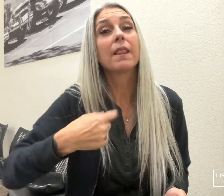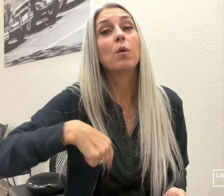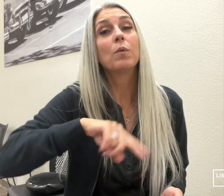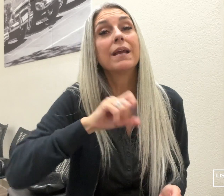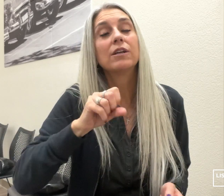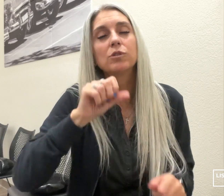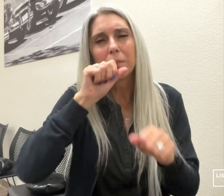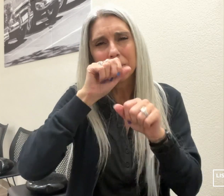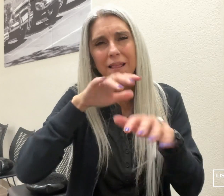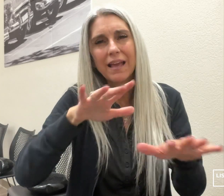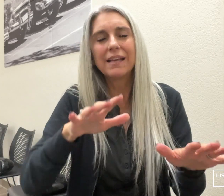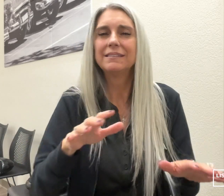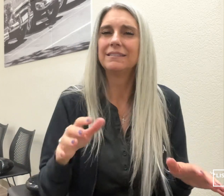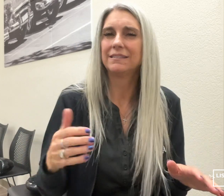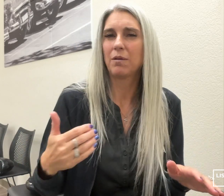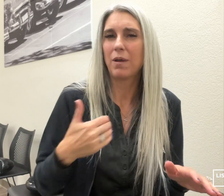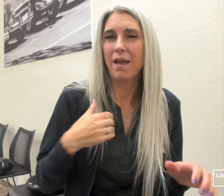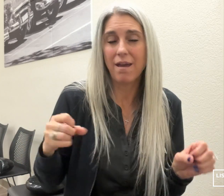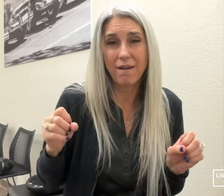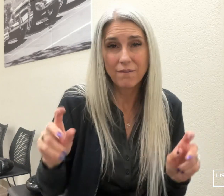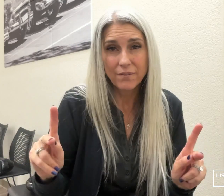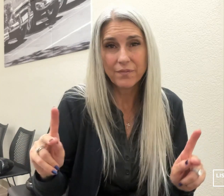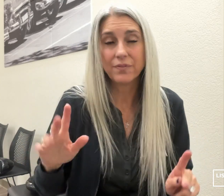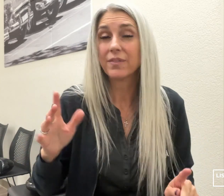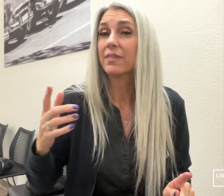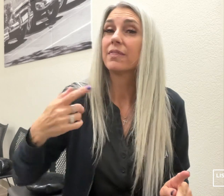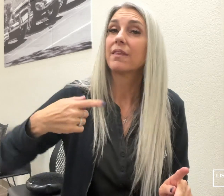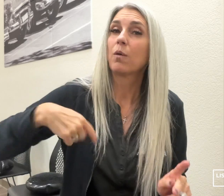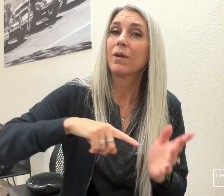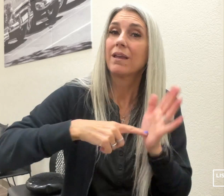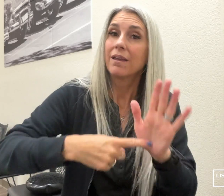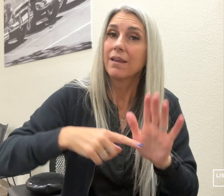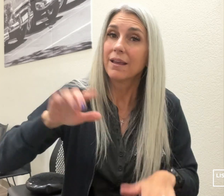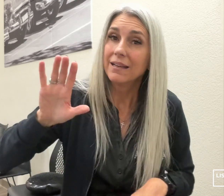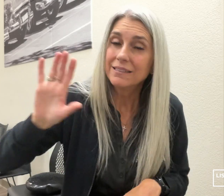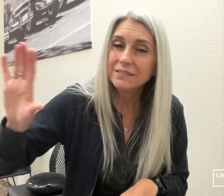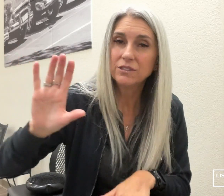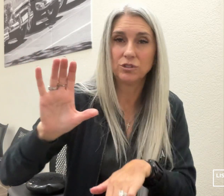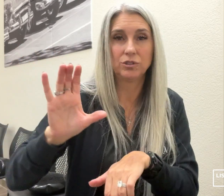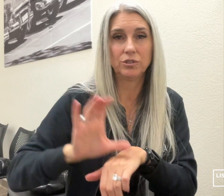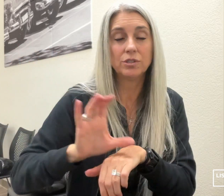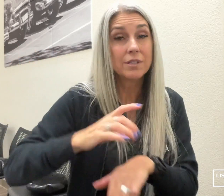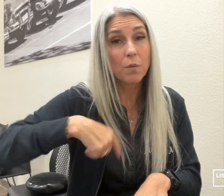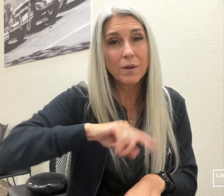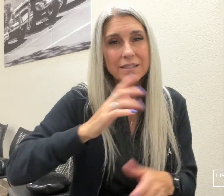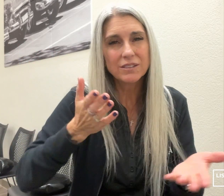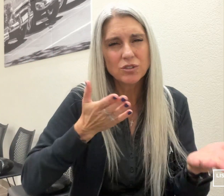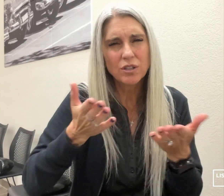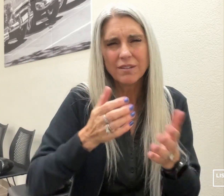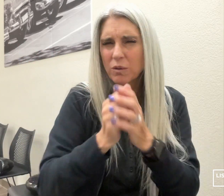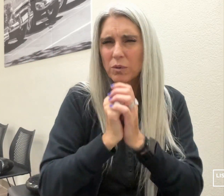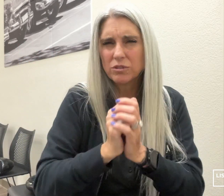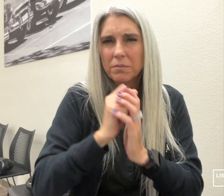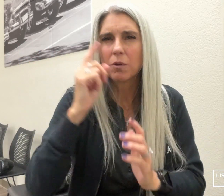We are so blessed and privileged that we are His church, that we serve and worship the one true